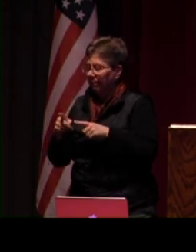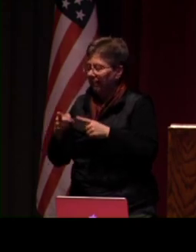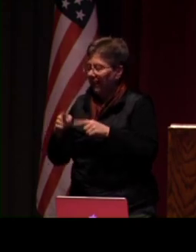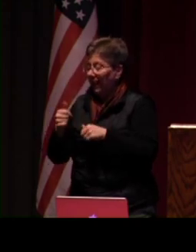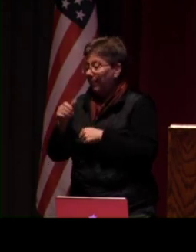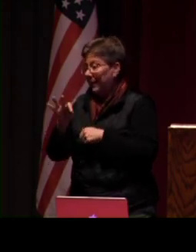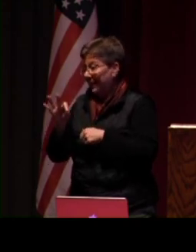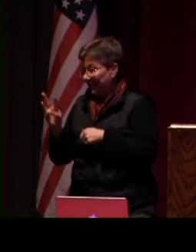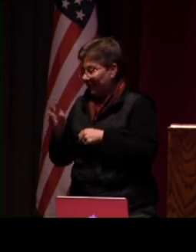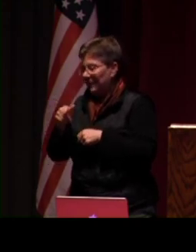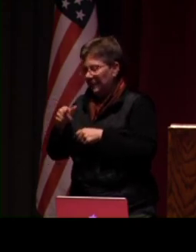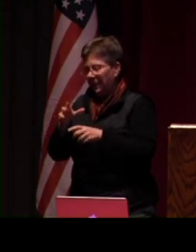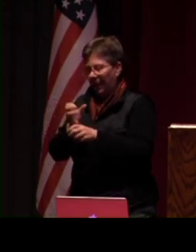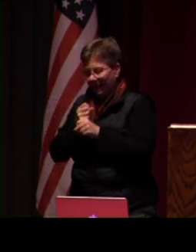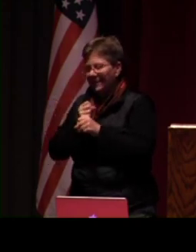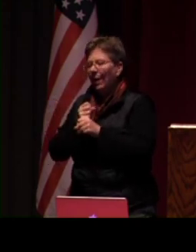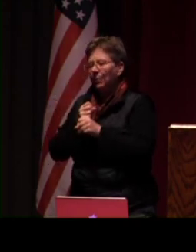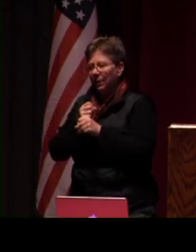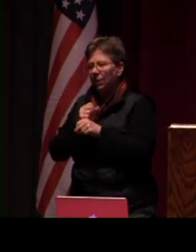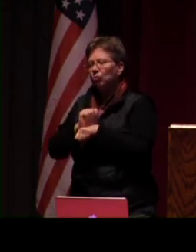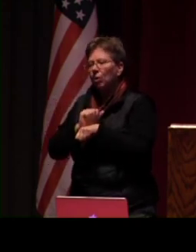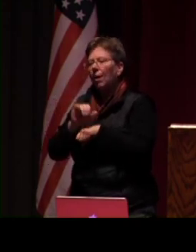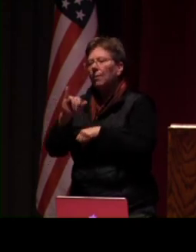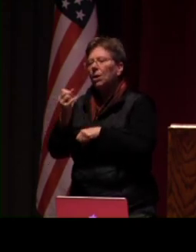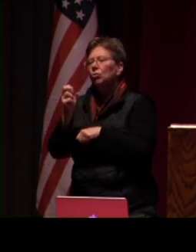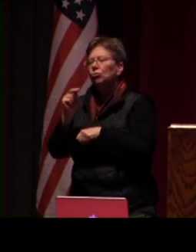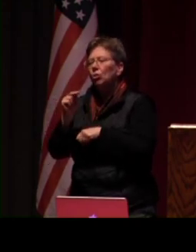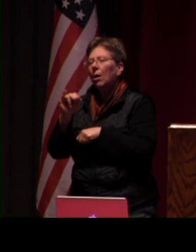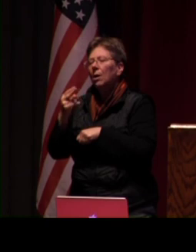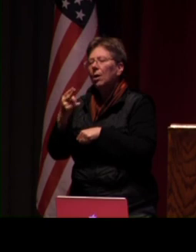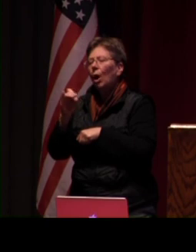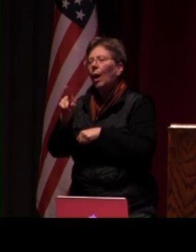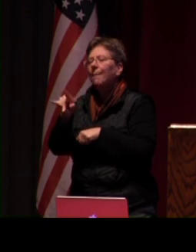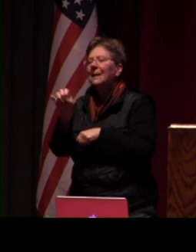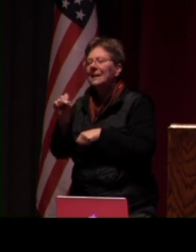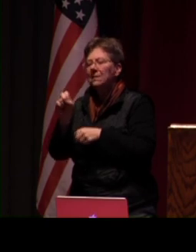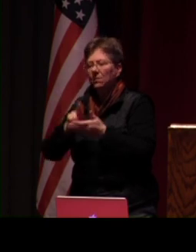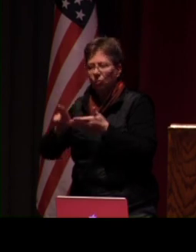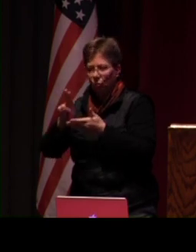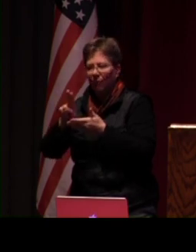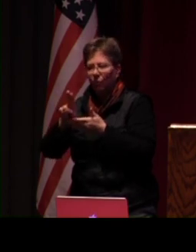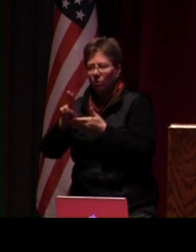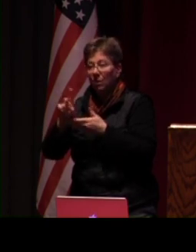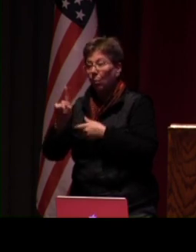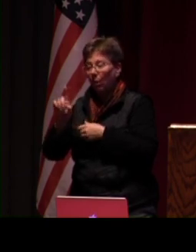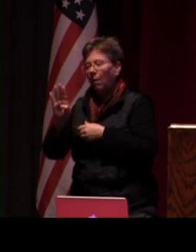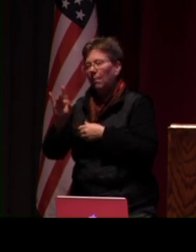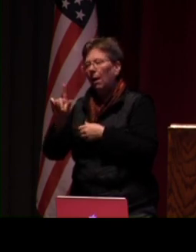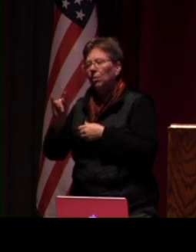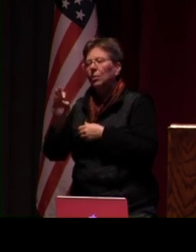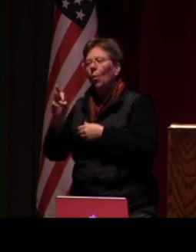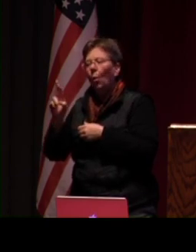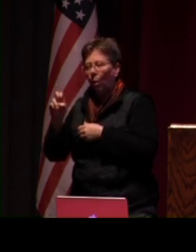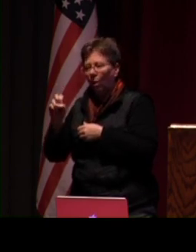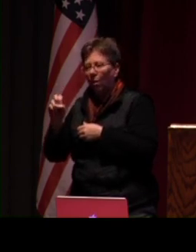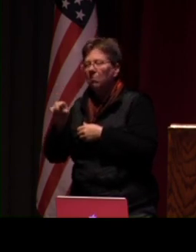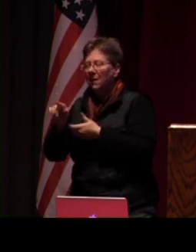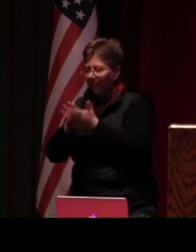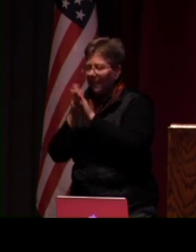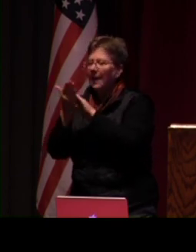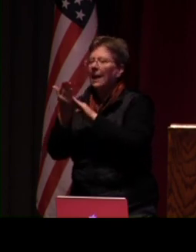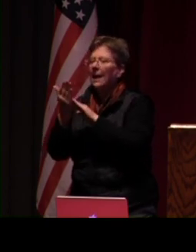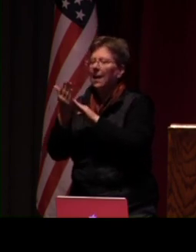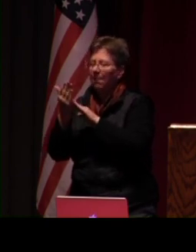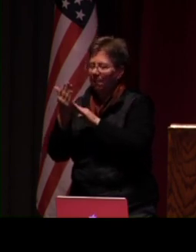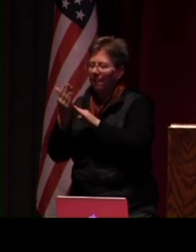1996, he accepted an appointment at the Johns Hopkins University in Baltimore, where he ultimately became